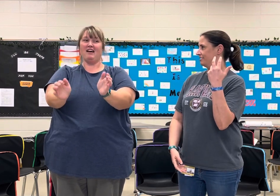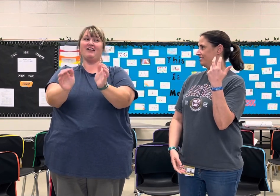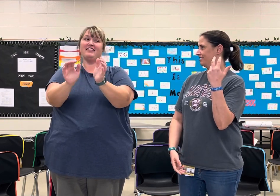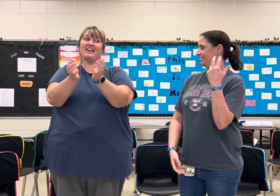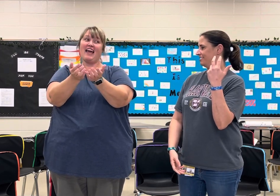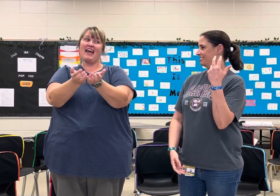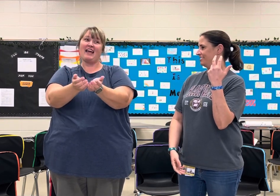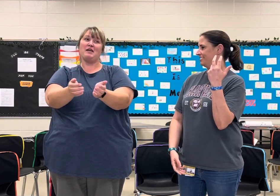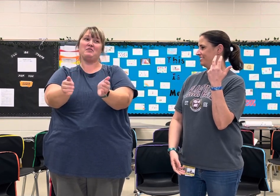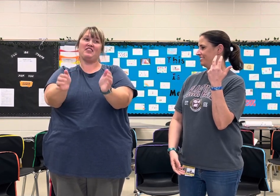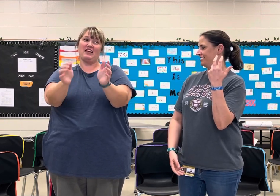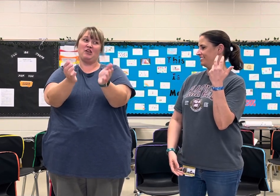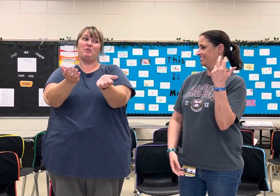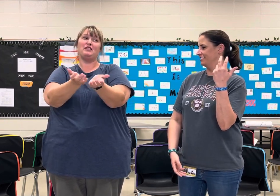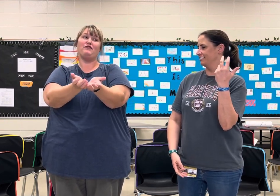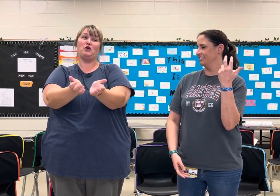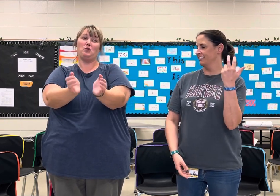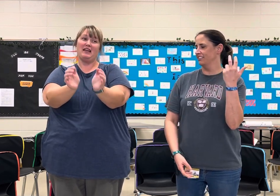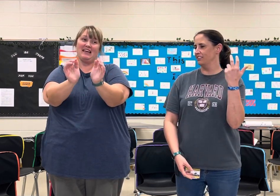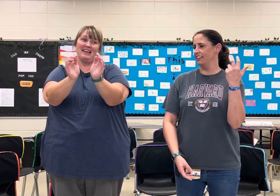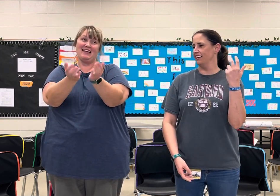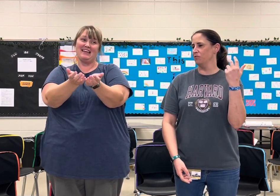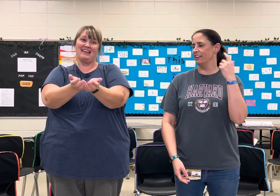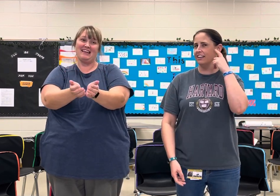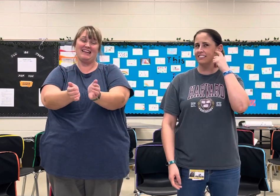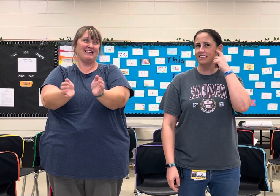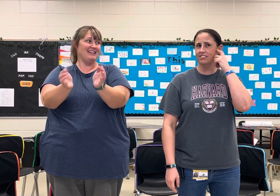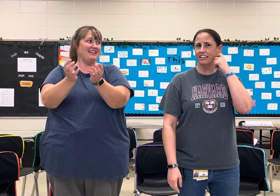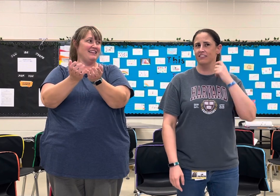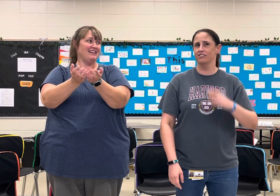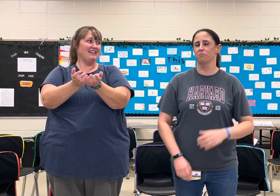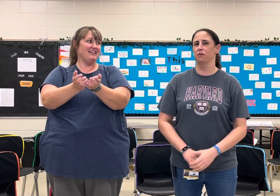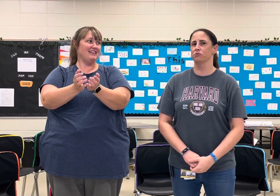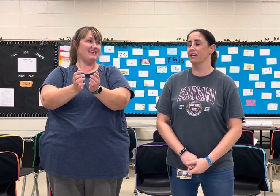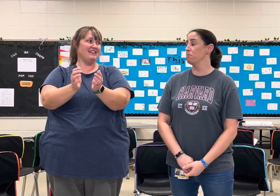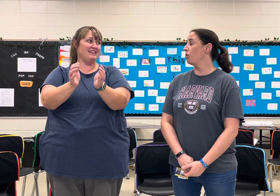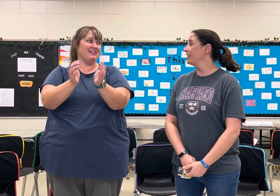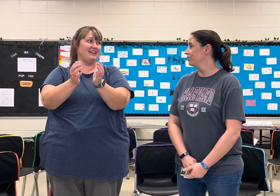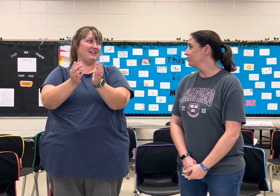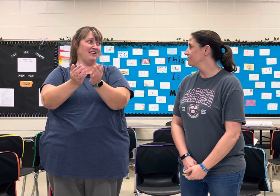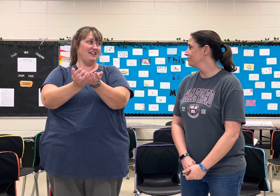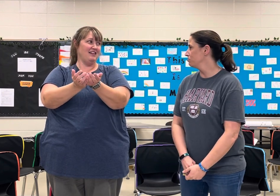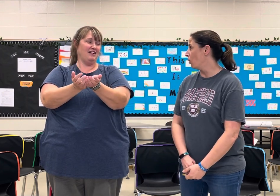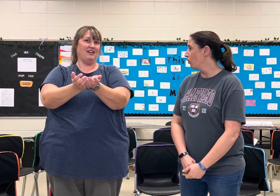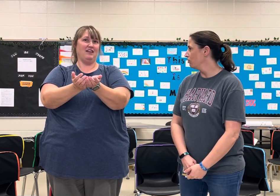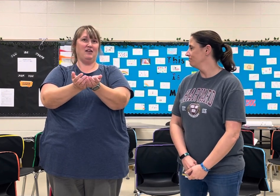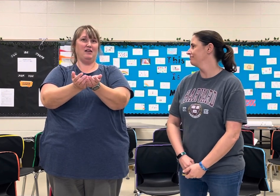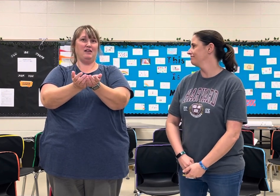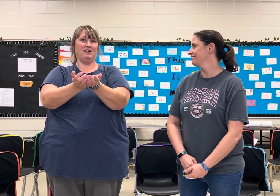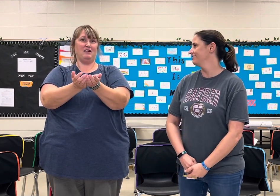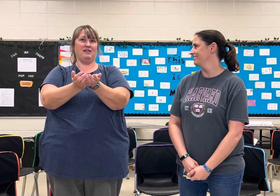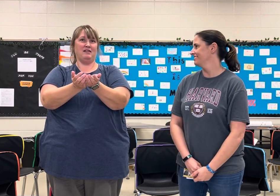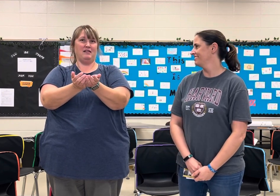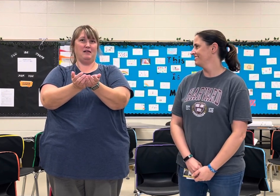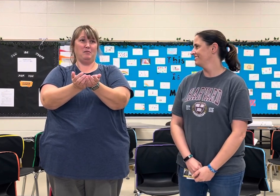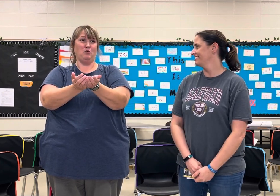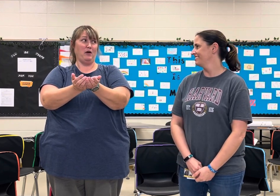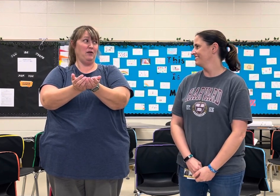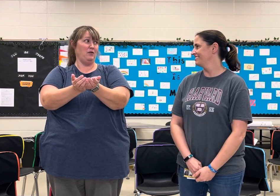Not the game, the thing you put the food in. Well, it kind of sounds like how some people say boil. Bowl. Boil? I